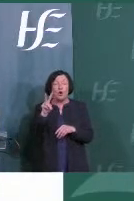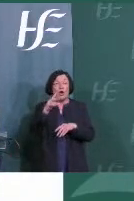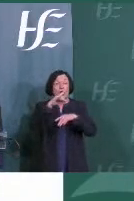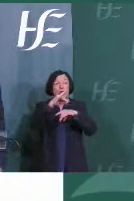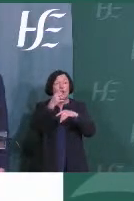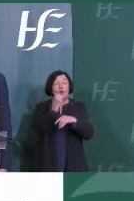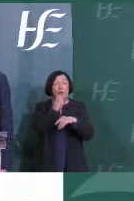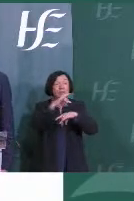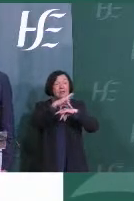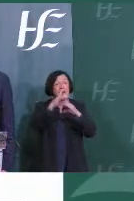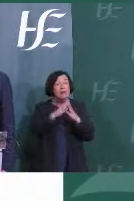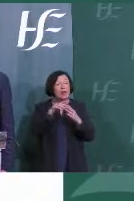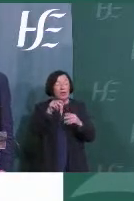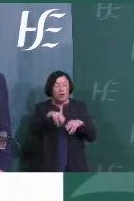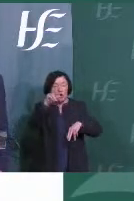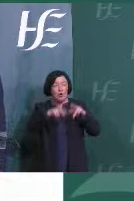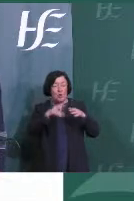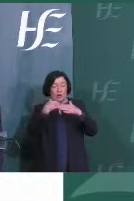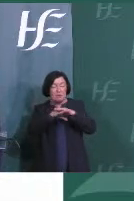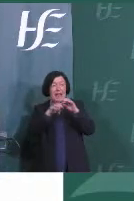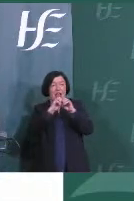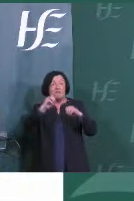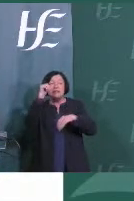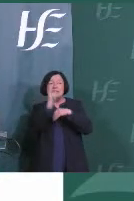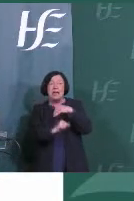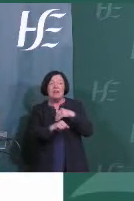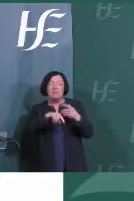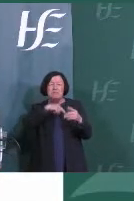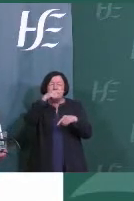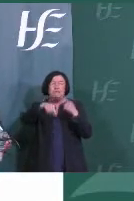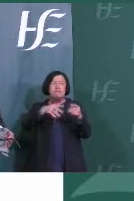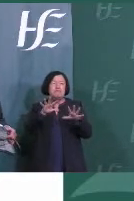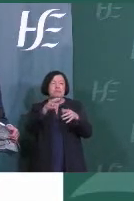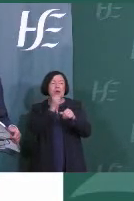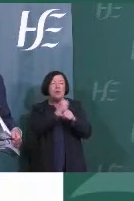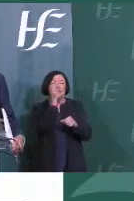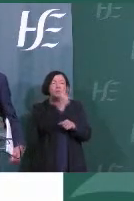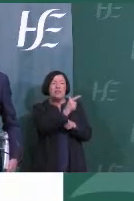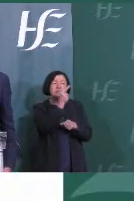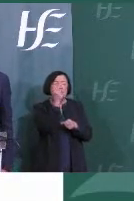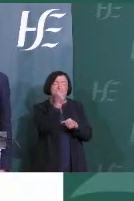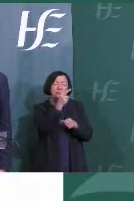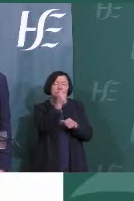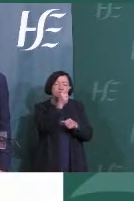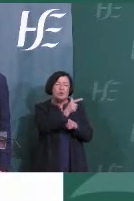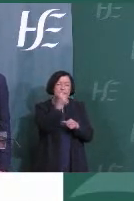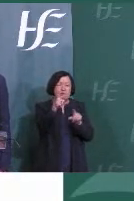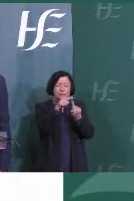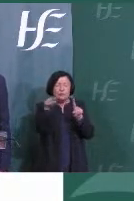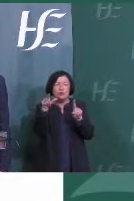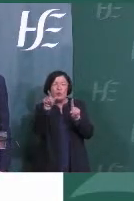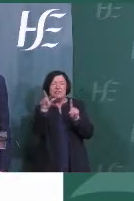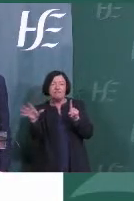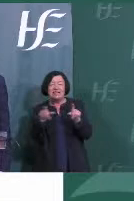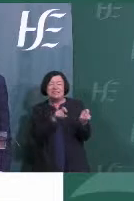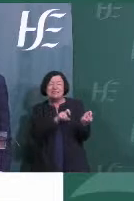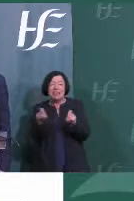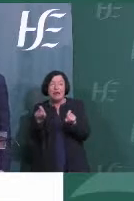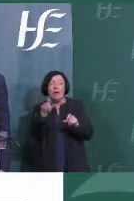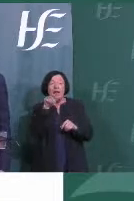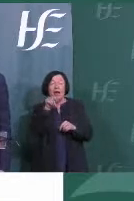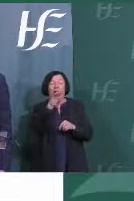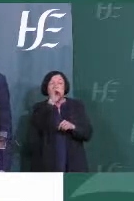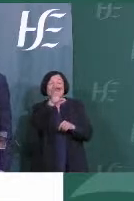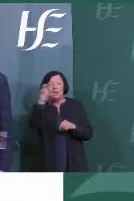admissions is the number of new admissions per day, which is around and about between 22 and 25 per day, and is quite steady. ITU admissions,